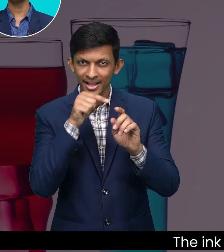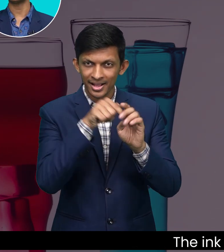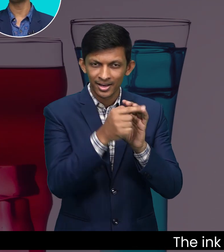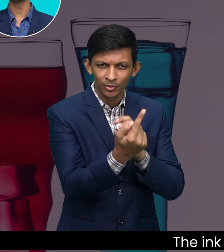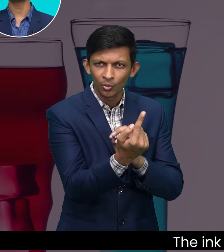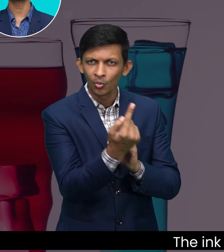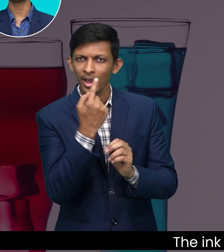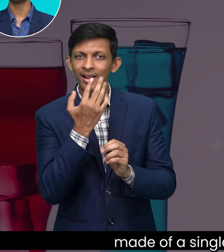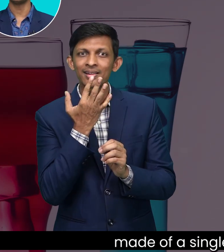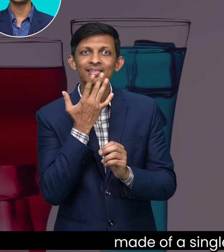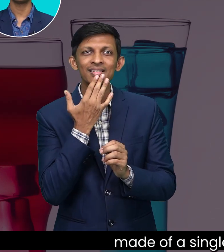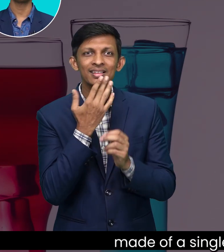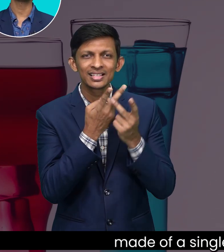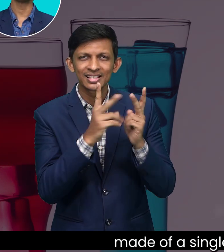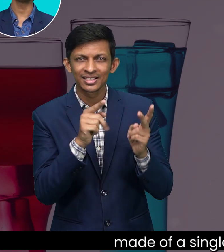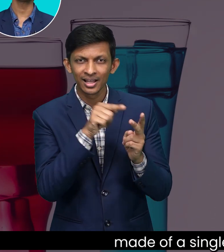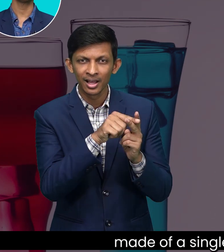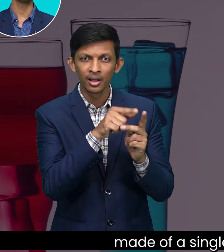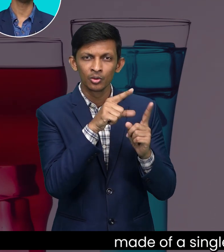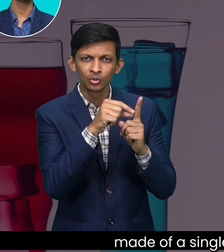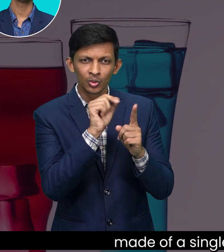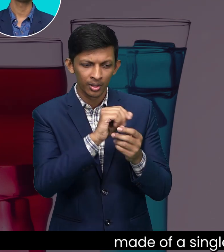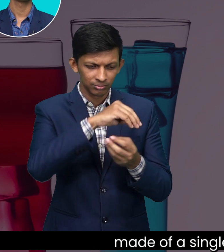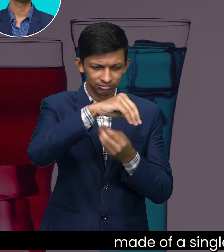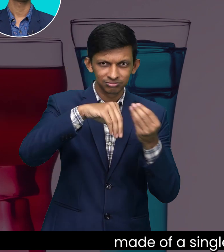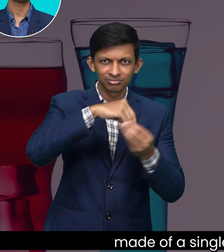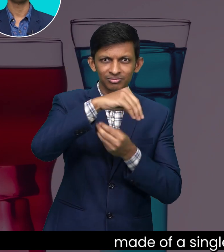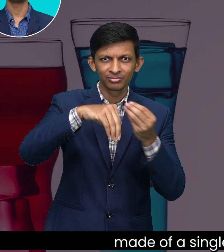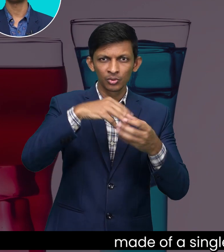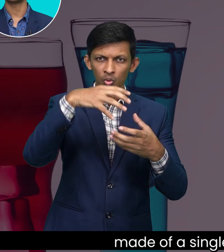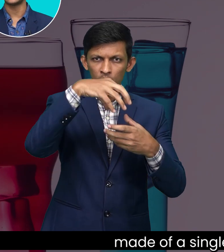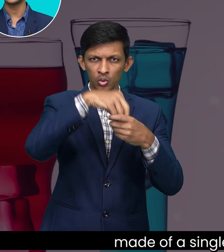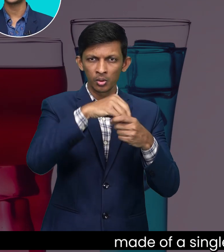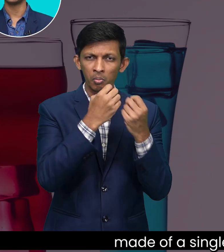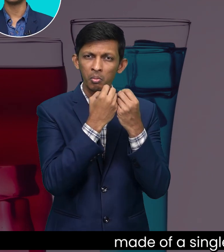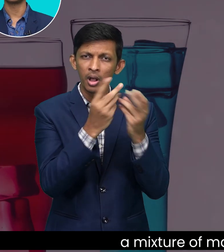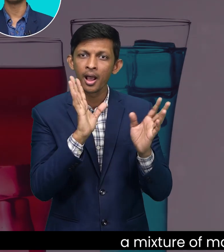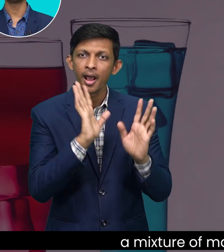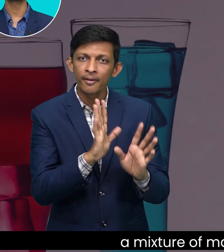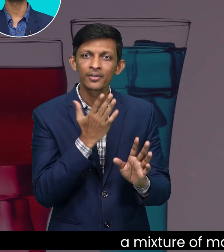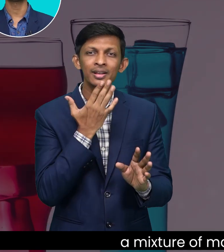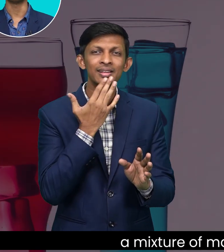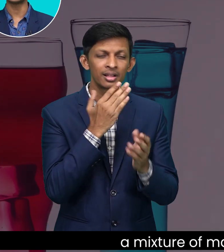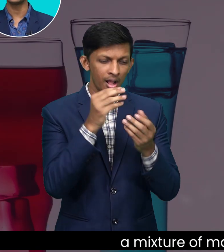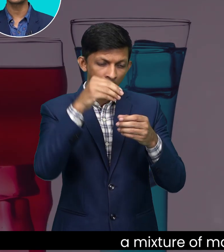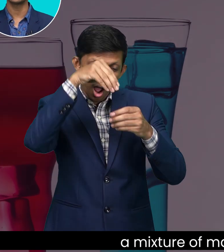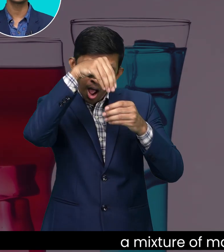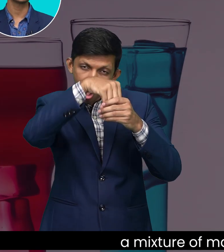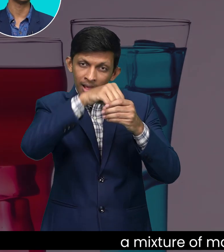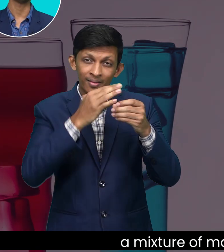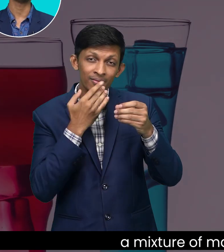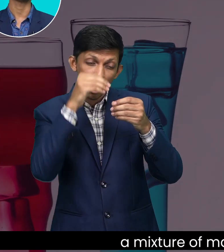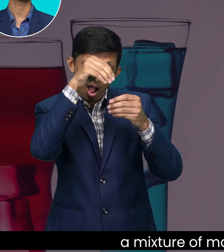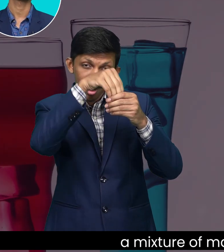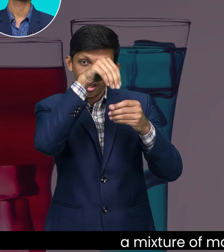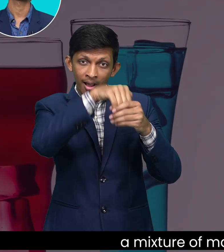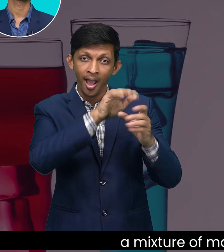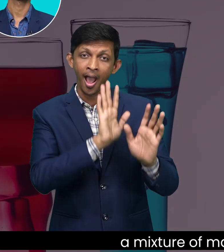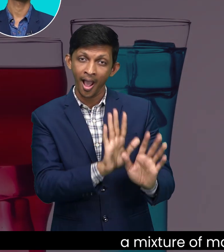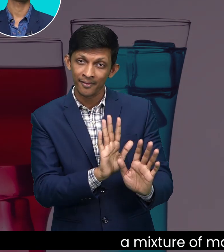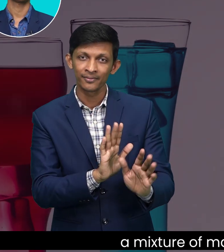The ink appears to be made of single color, but it is actually a mixture of many colors hidden in